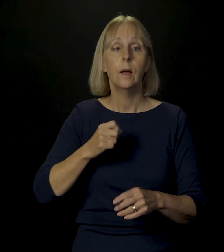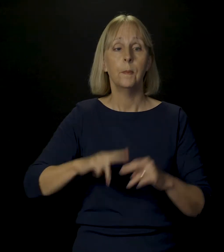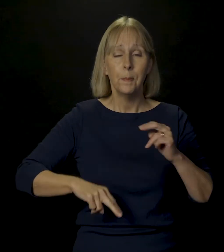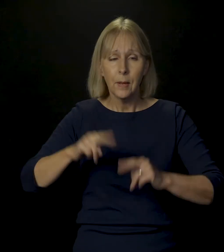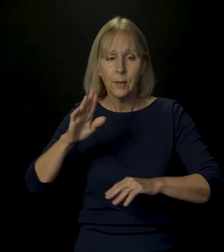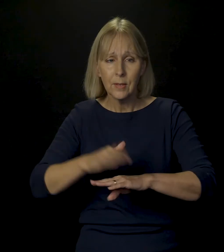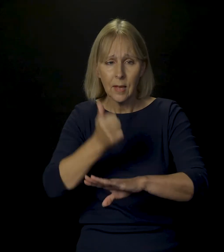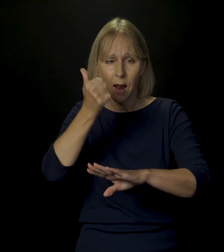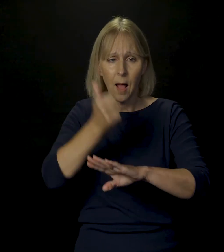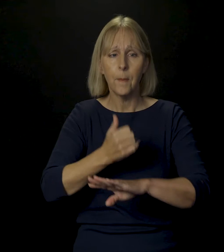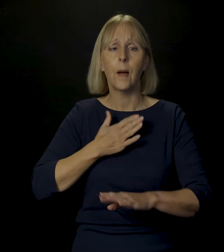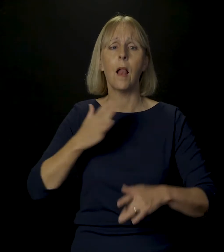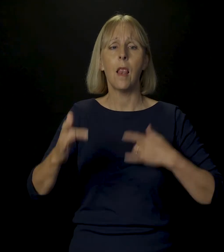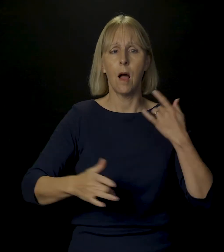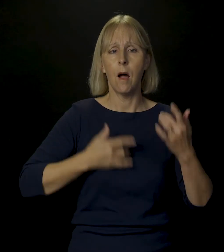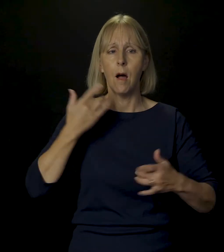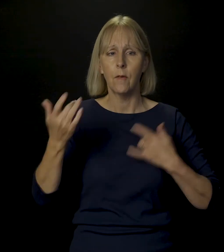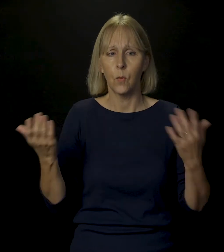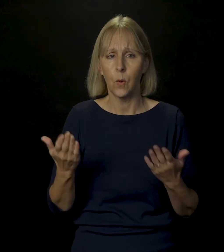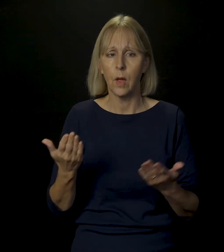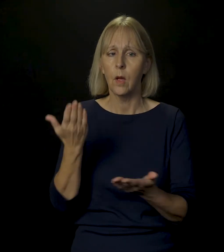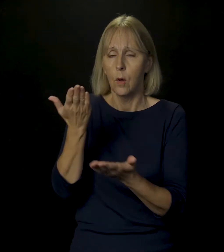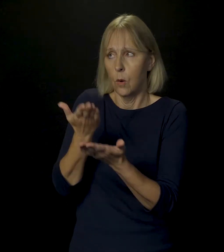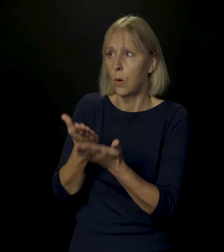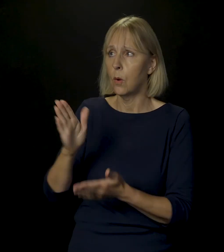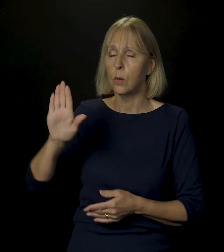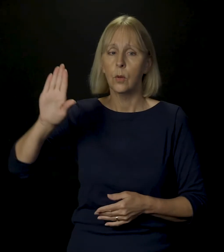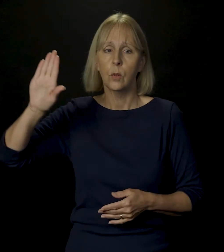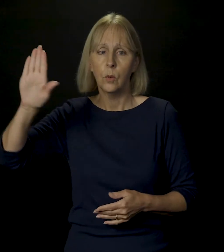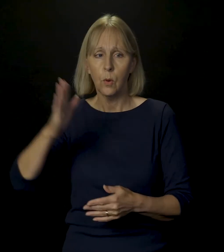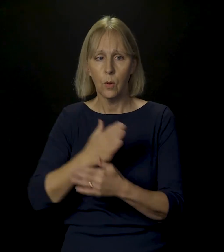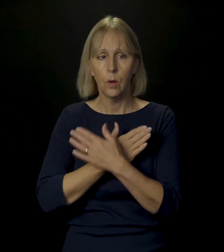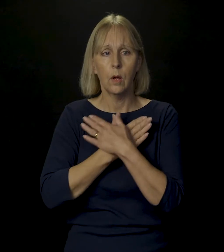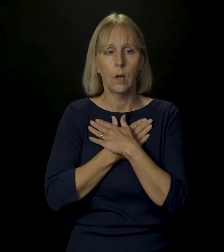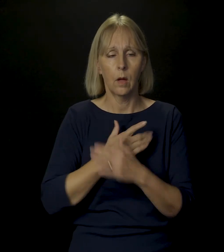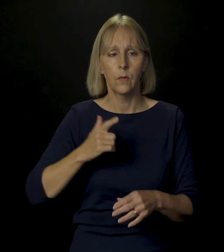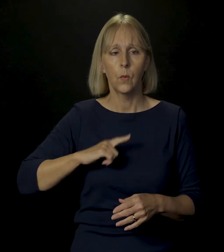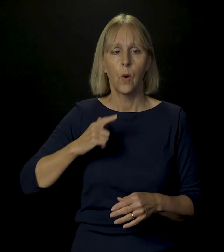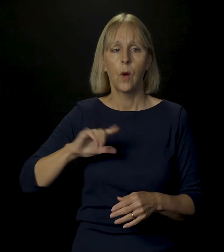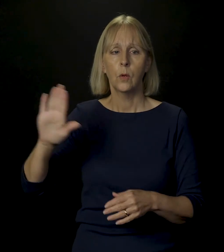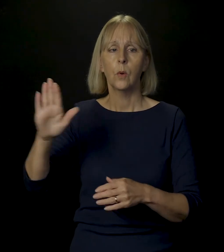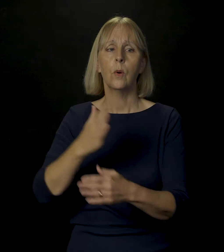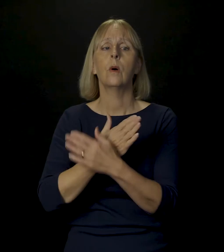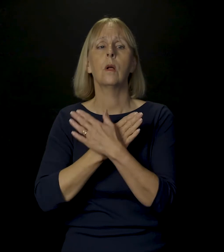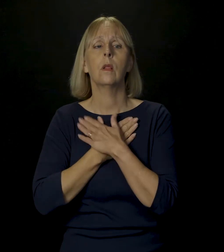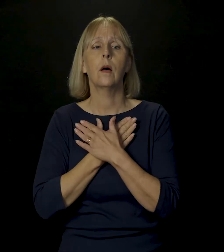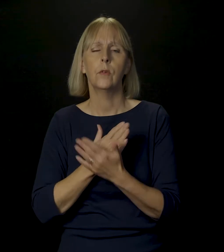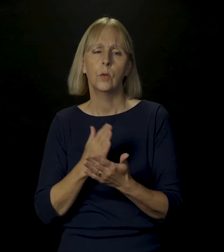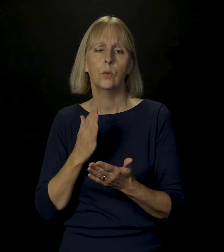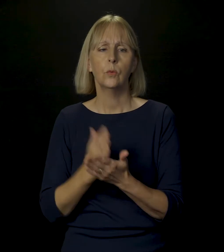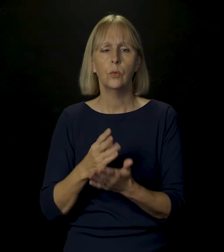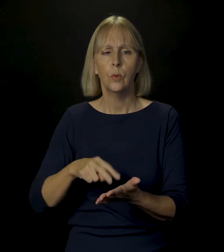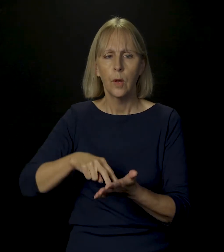Will Build My Life Upon Your Love It